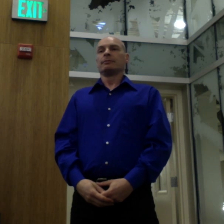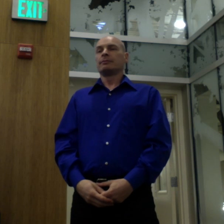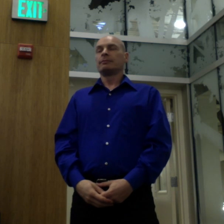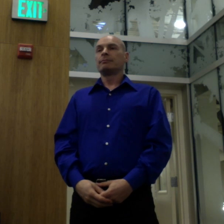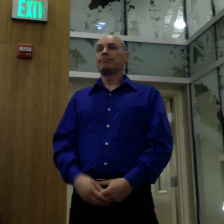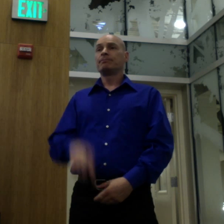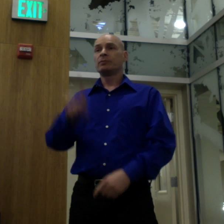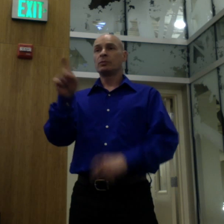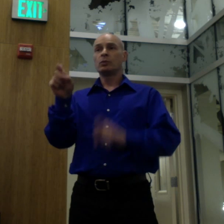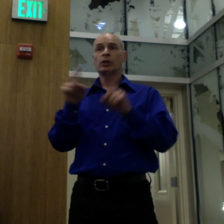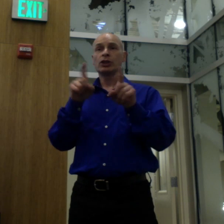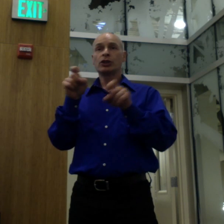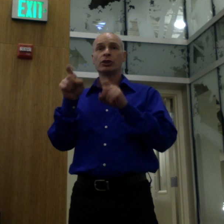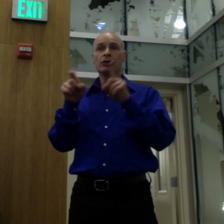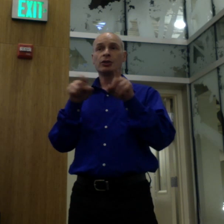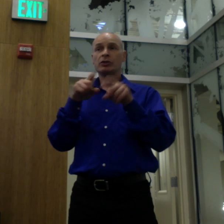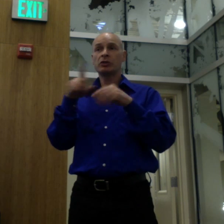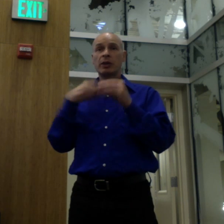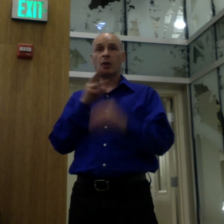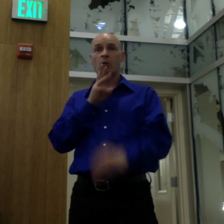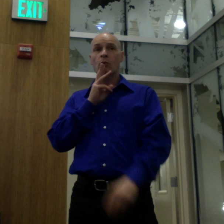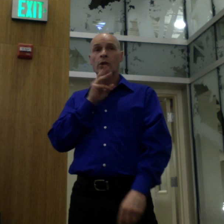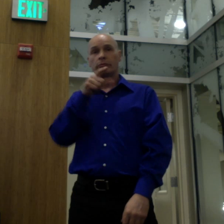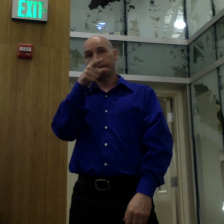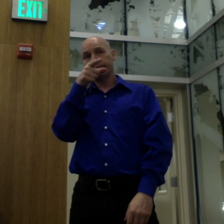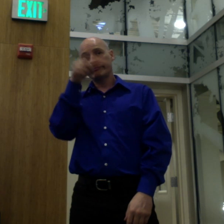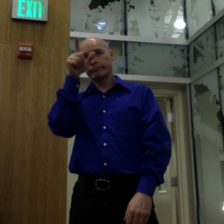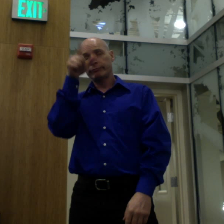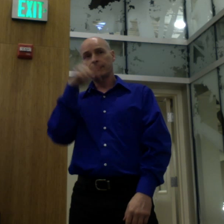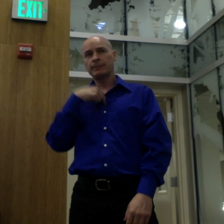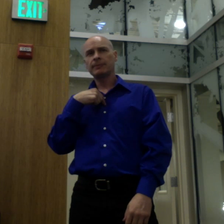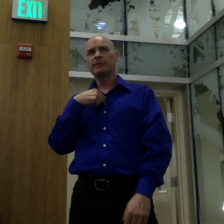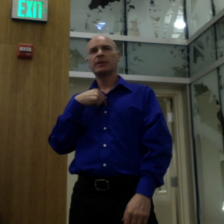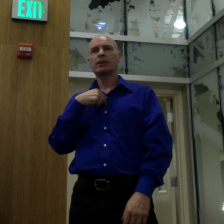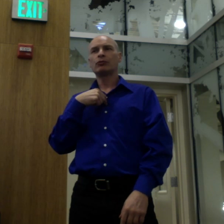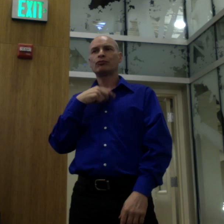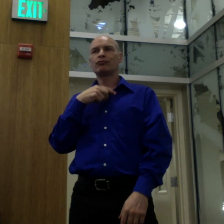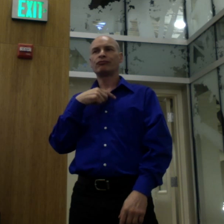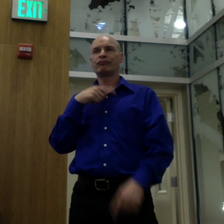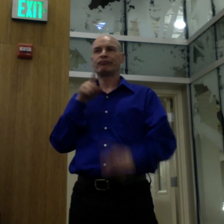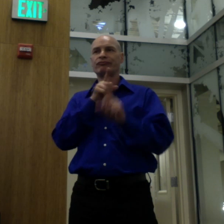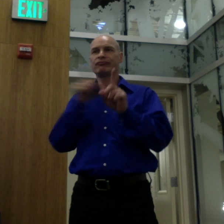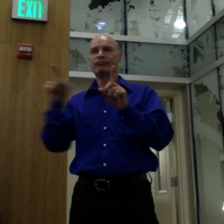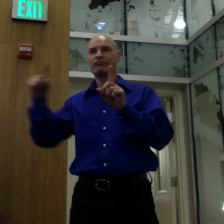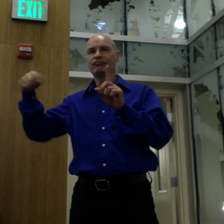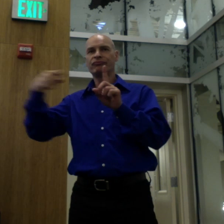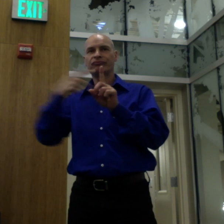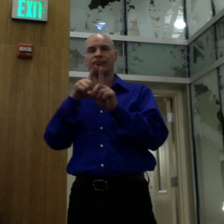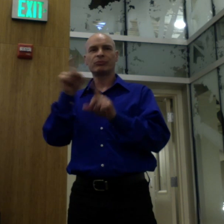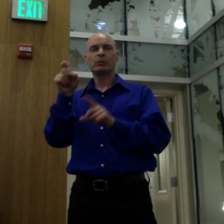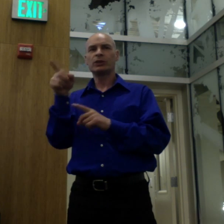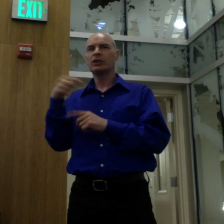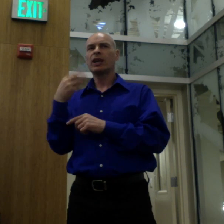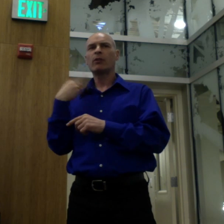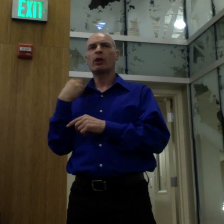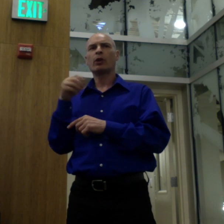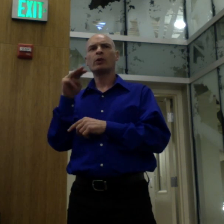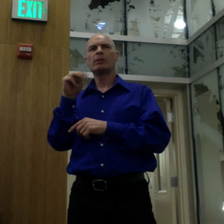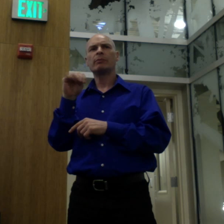Any questions on water before I move on? It's a random question. I've got one of those minis there,